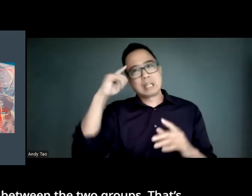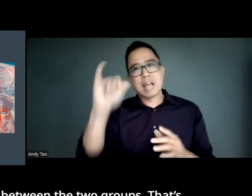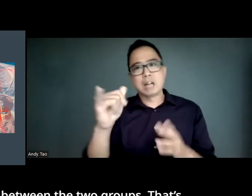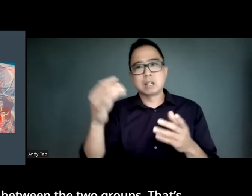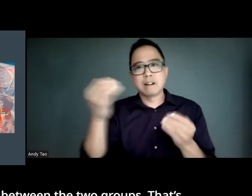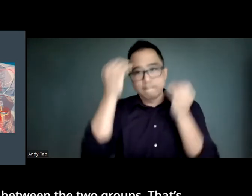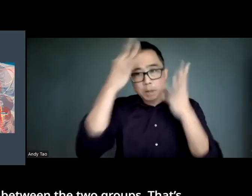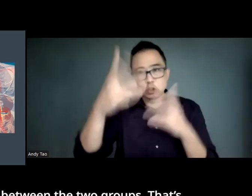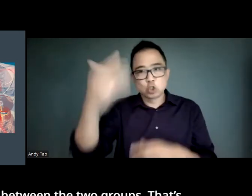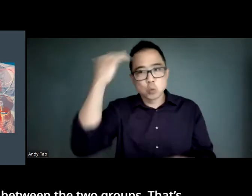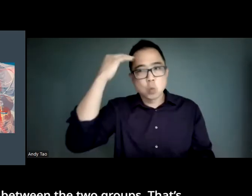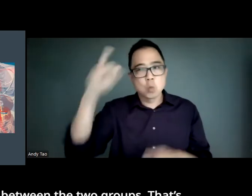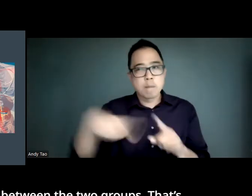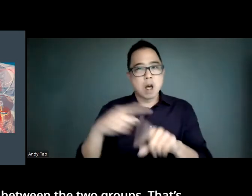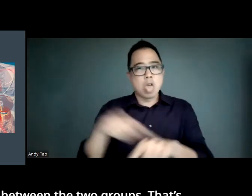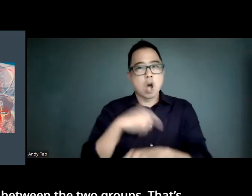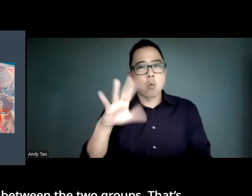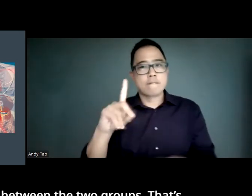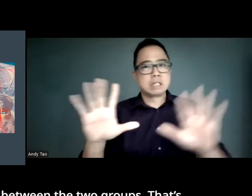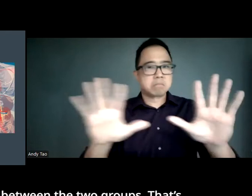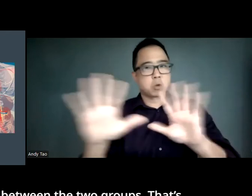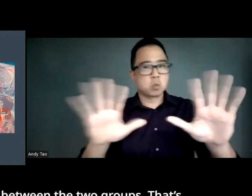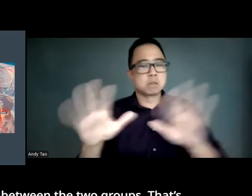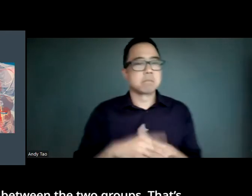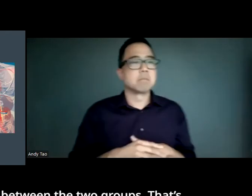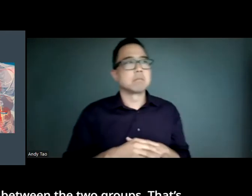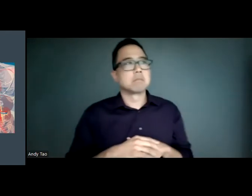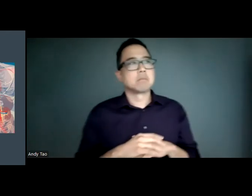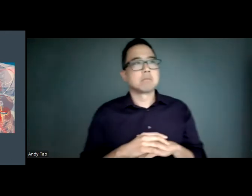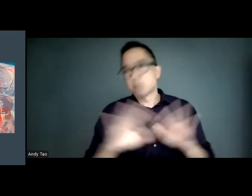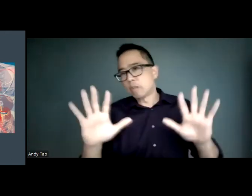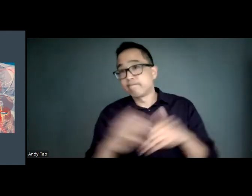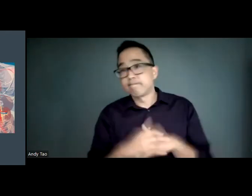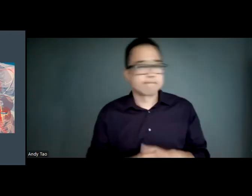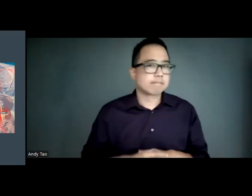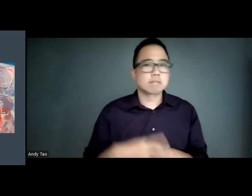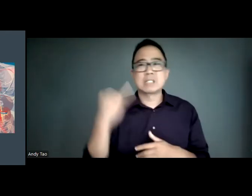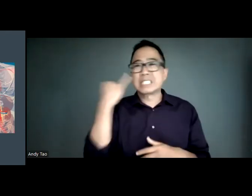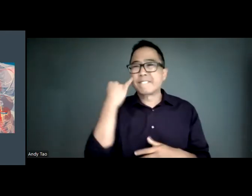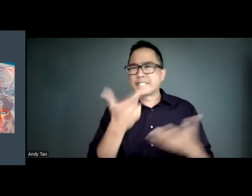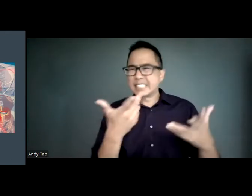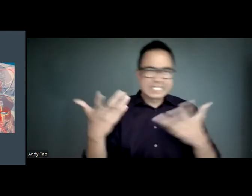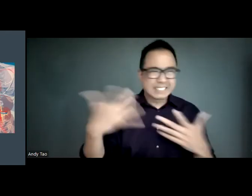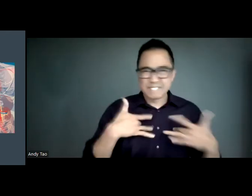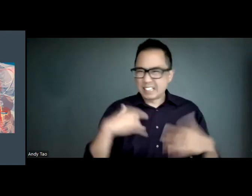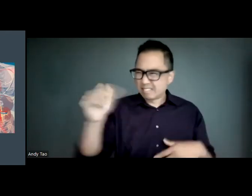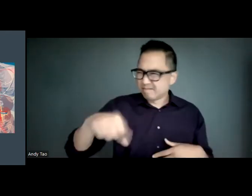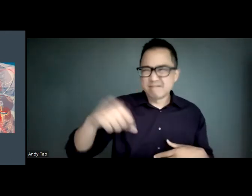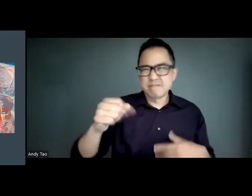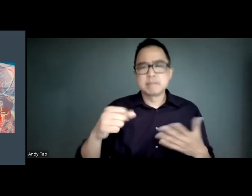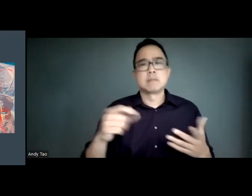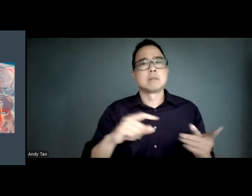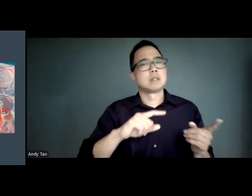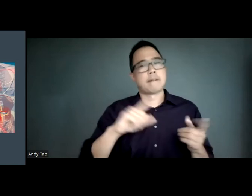contracted COVID more recently without being vaccinated, are more likely to experience